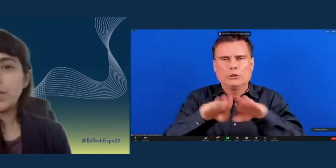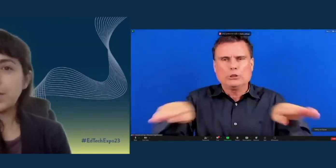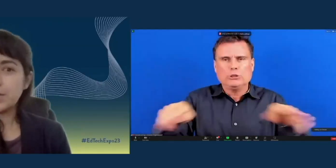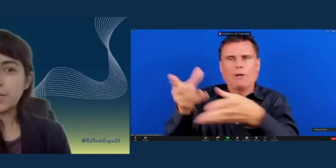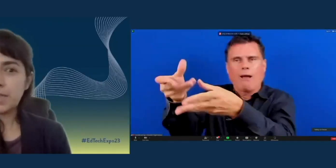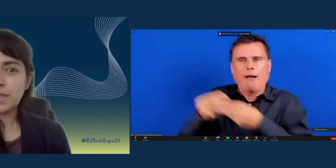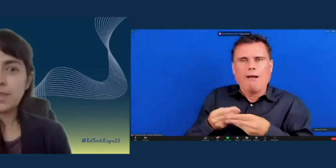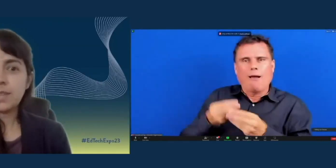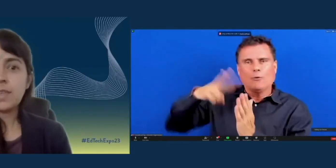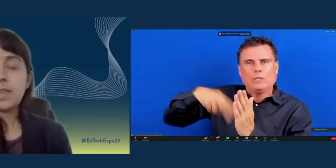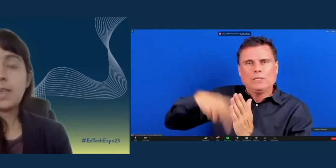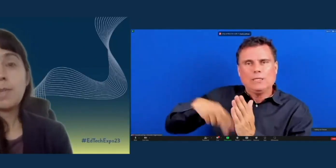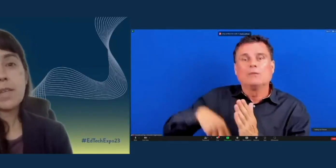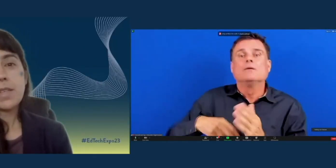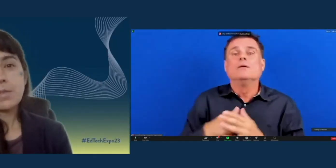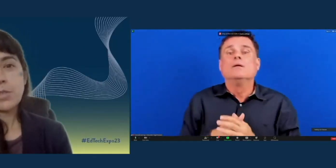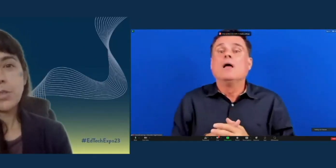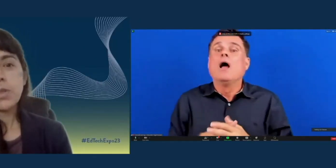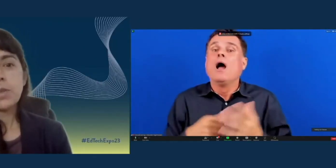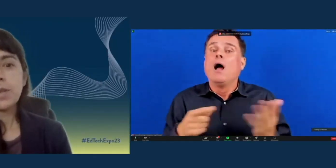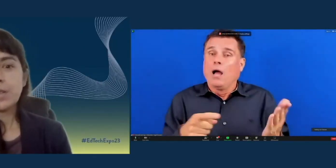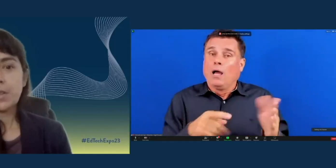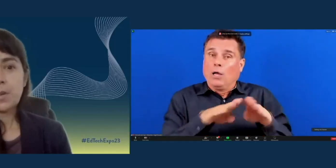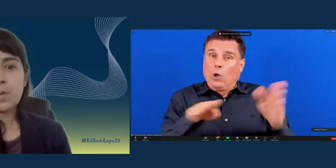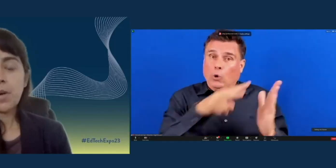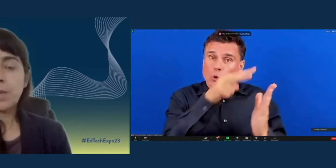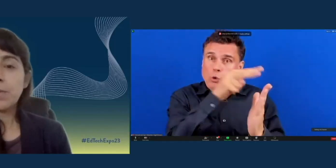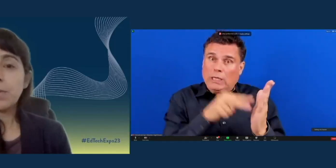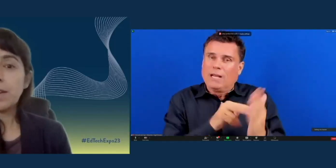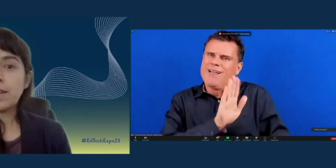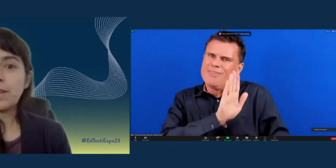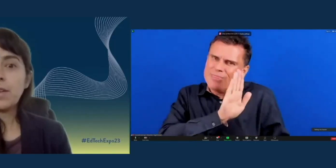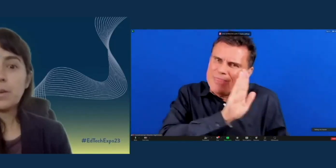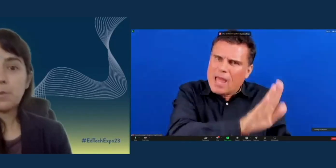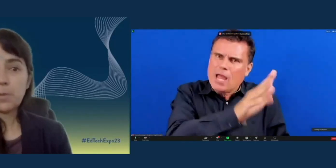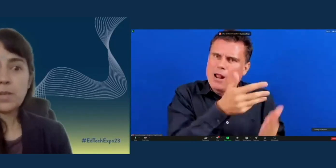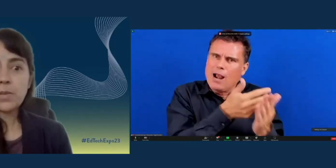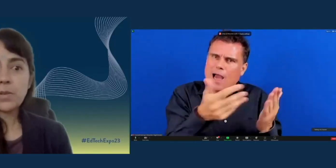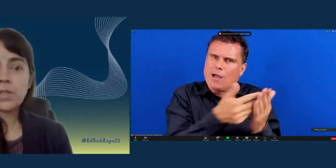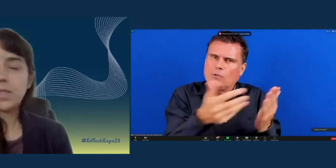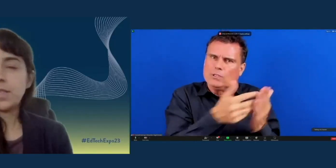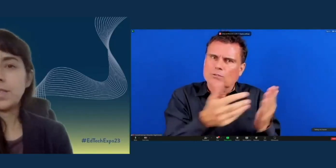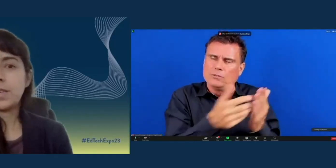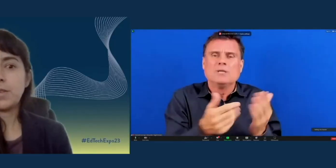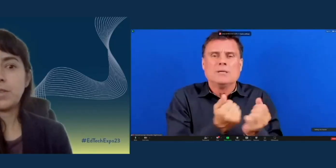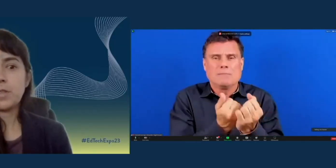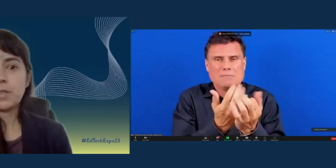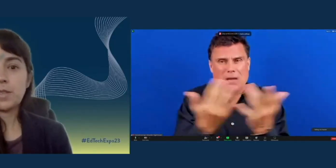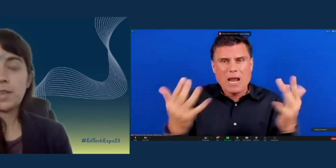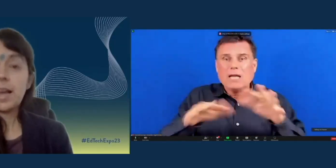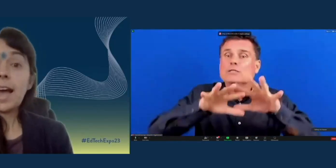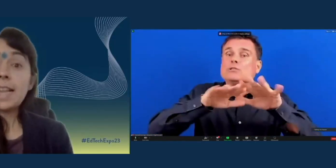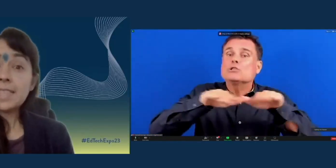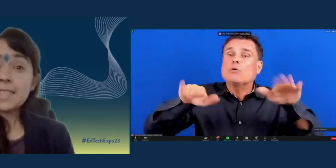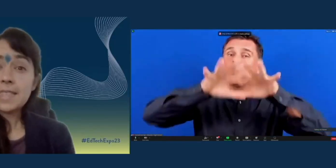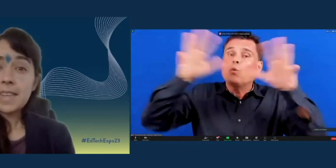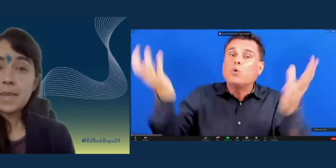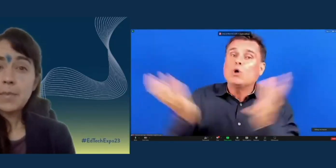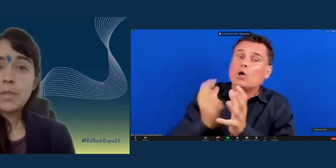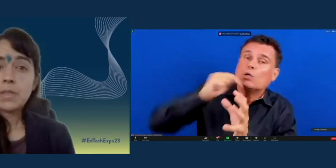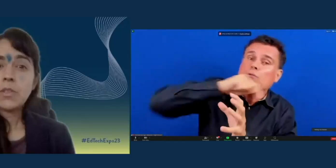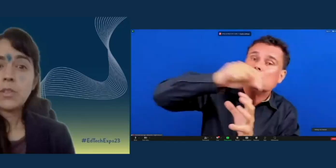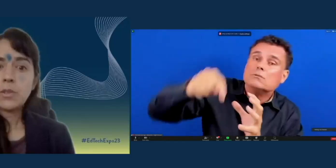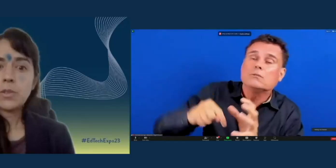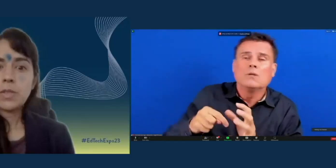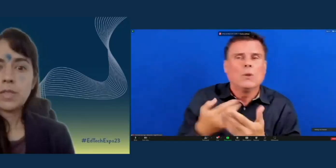use and understand. Yet millions of children around the globe aren't provided with resources in these languages. At least